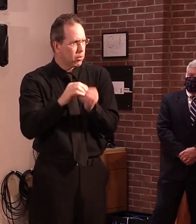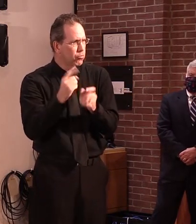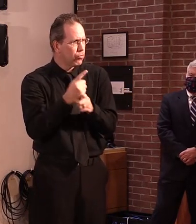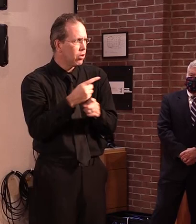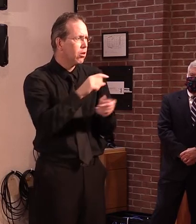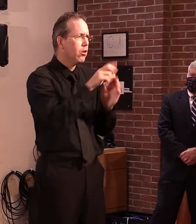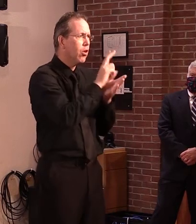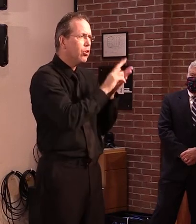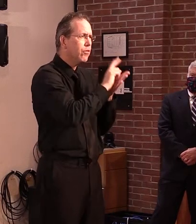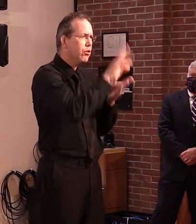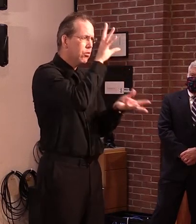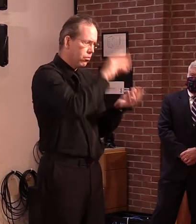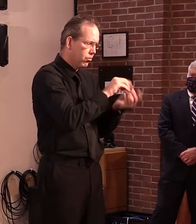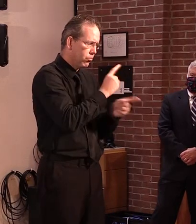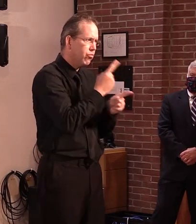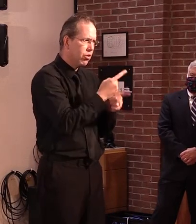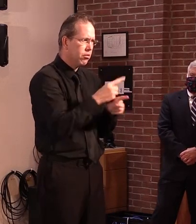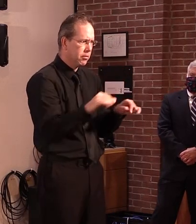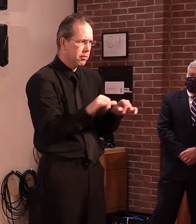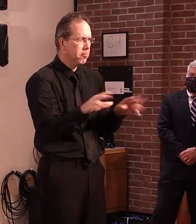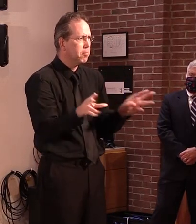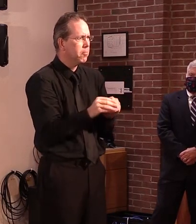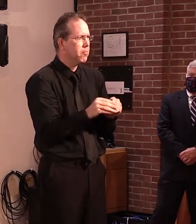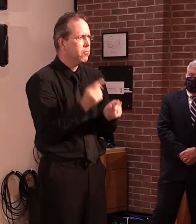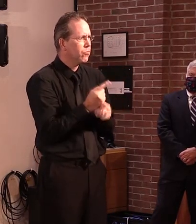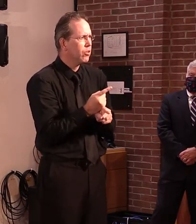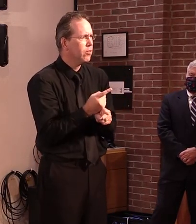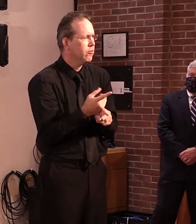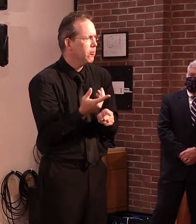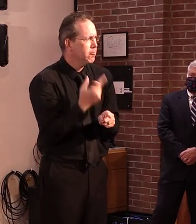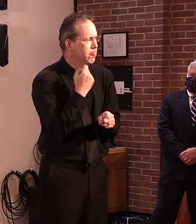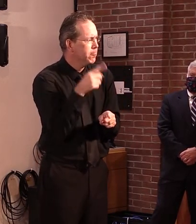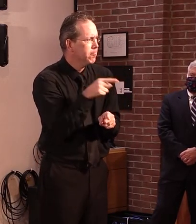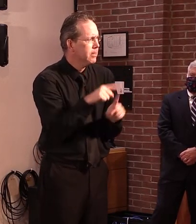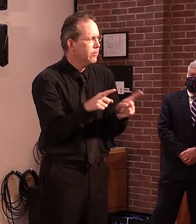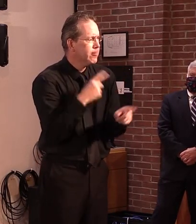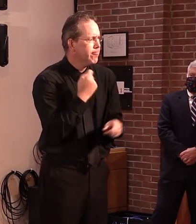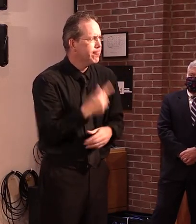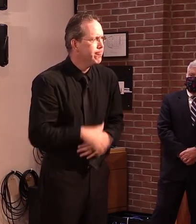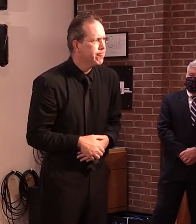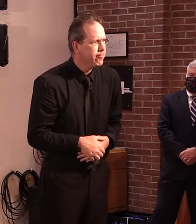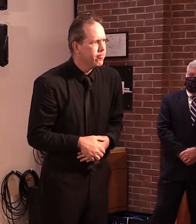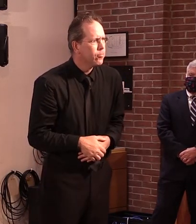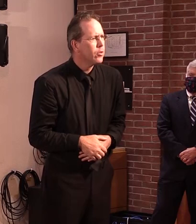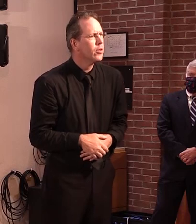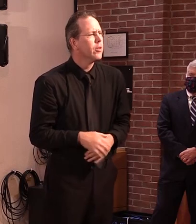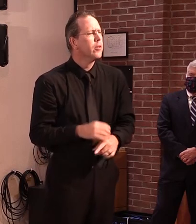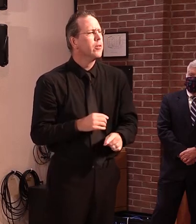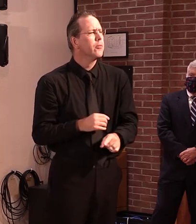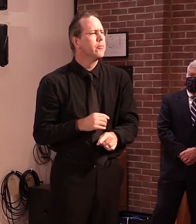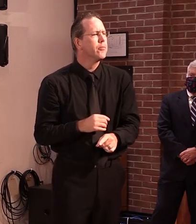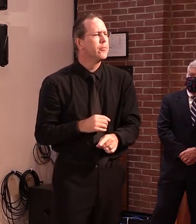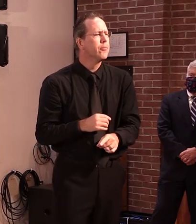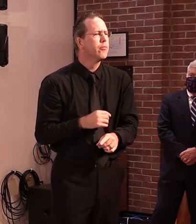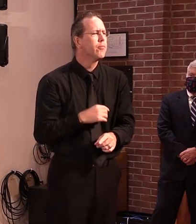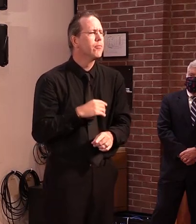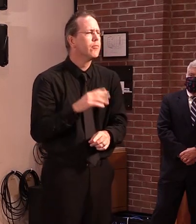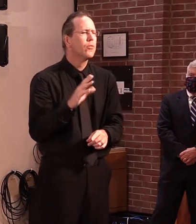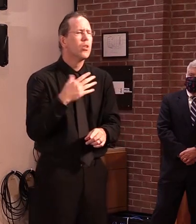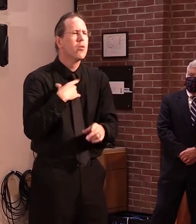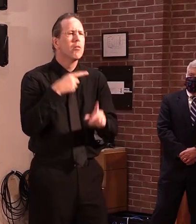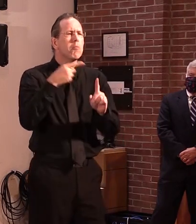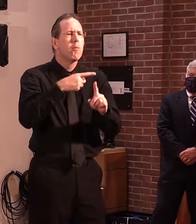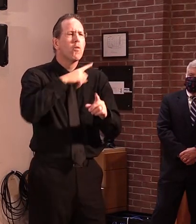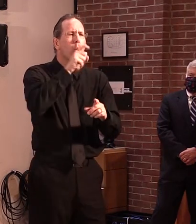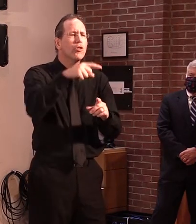I understand, but we don't know what institutions you have and what numbers for each one. That's why we're asking for them. Yeah, we're